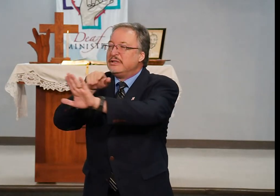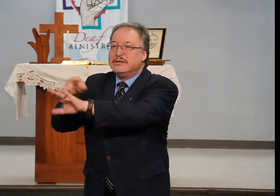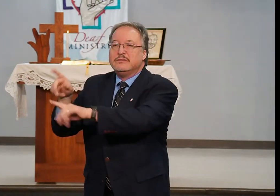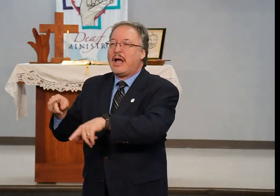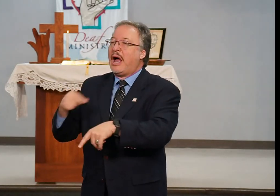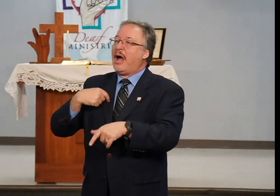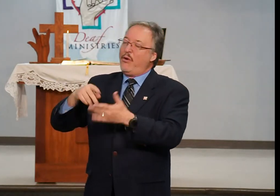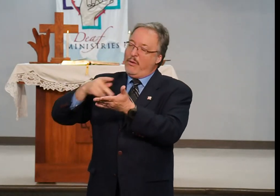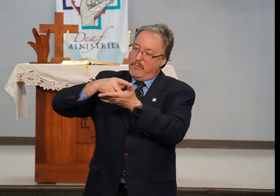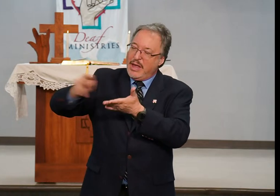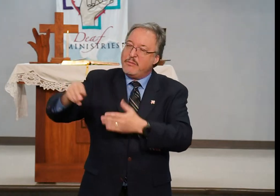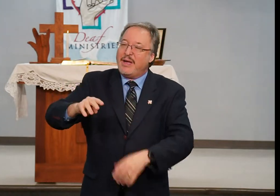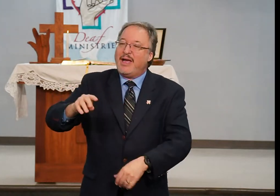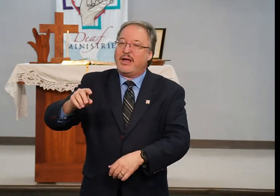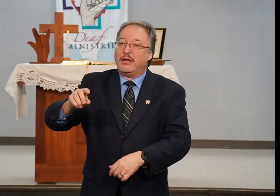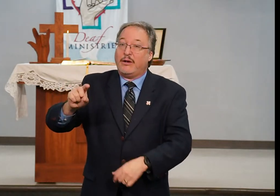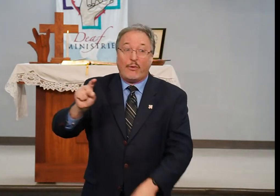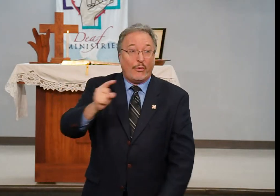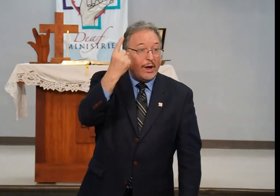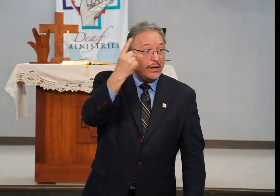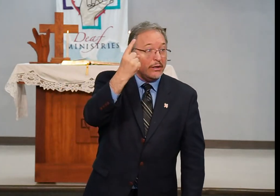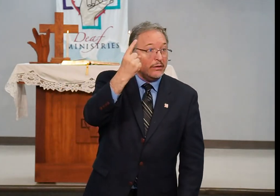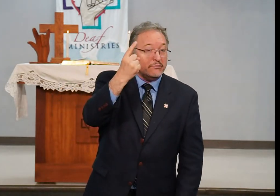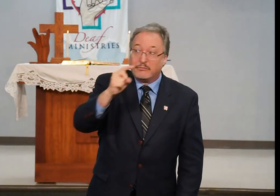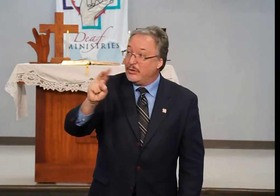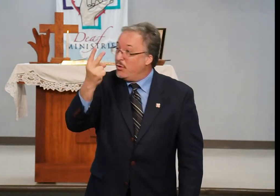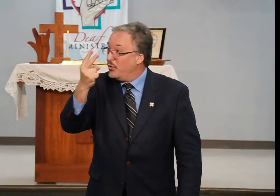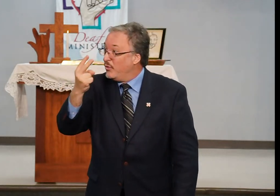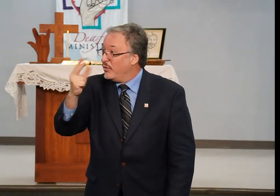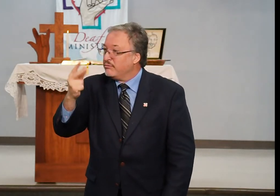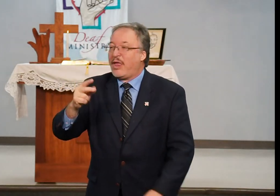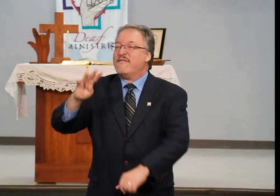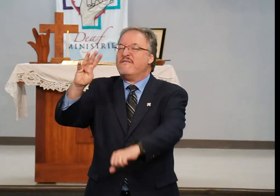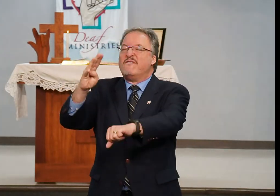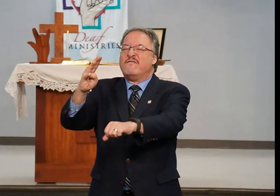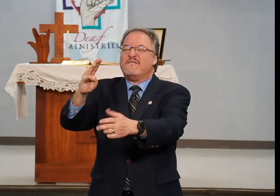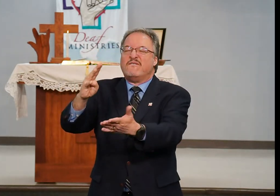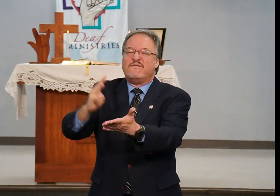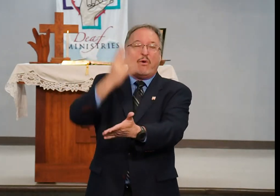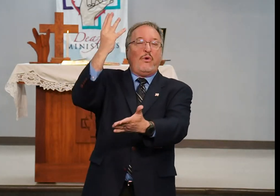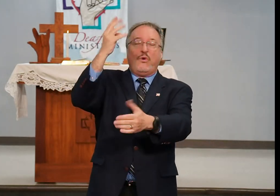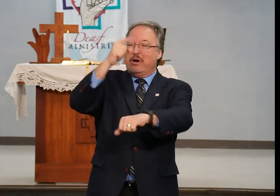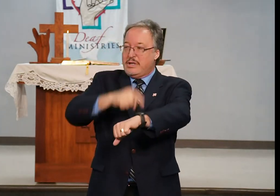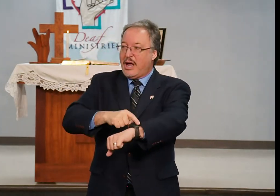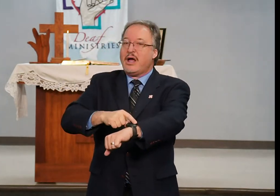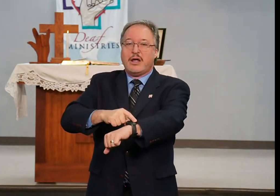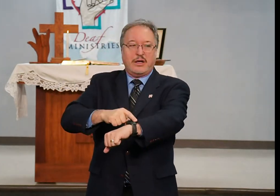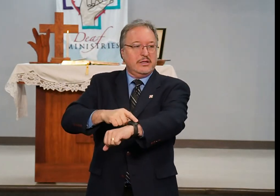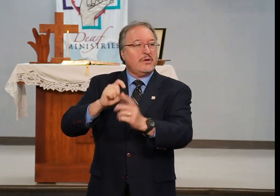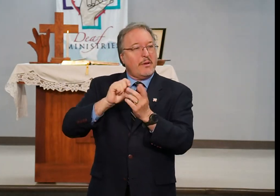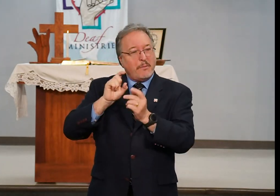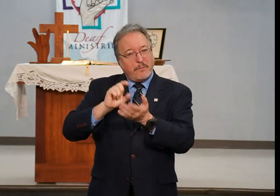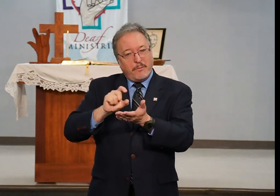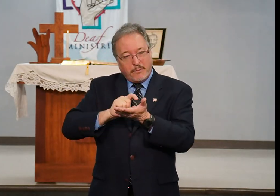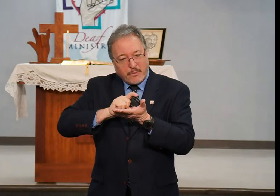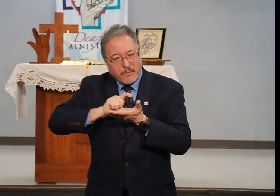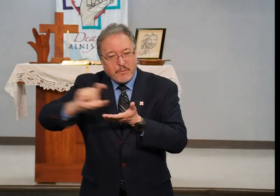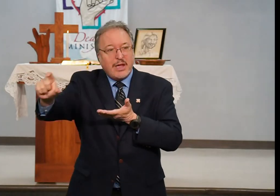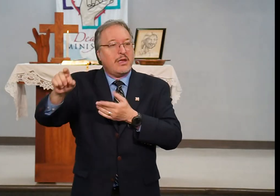And he repented for all he had done wrong and did not only pay back the money that he had taken from others, but